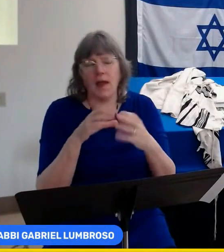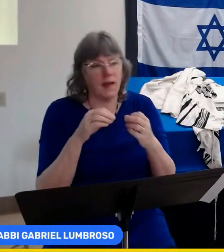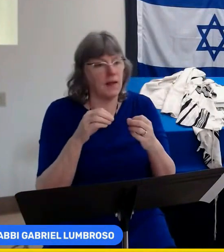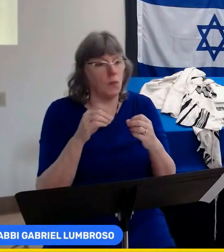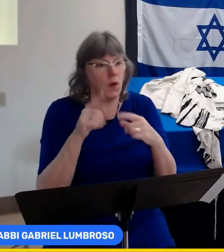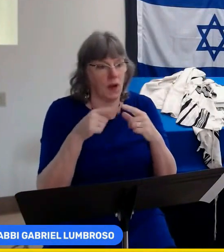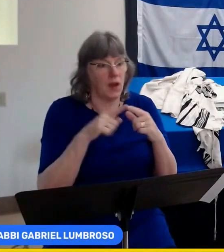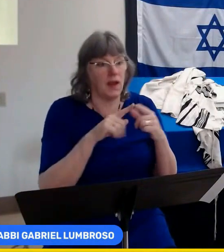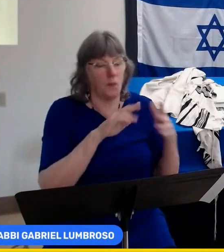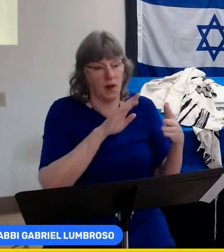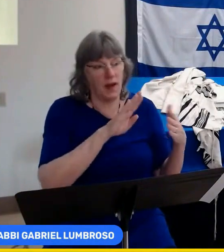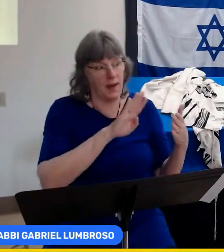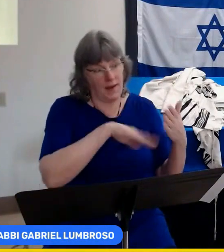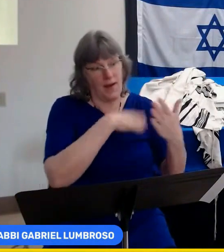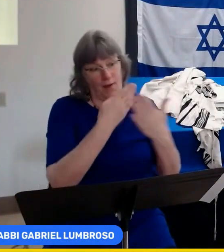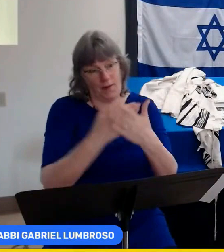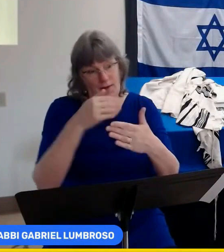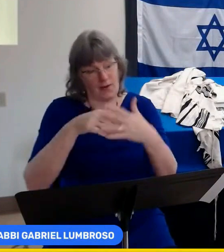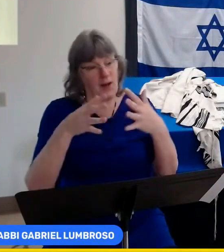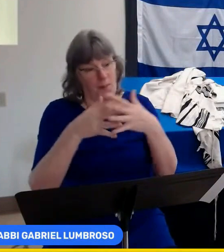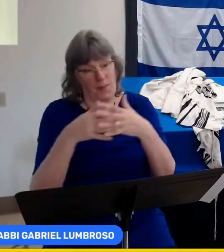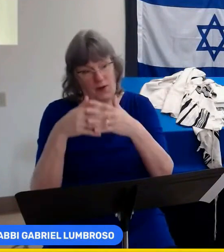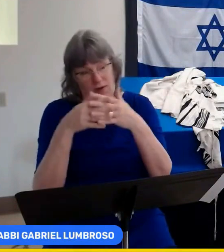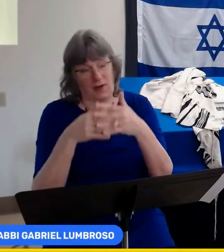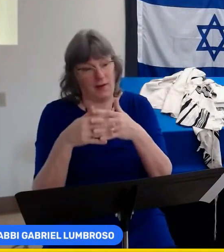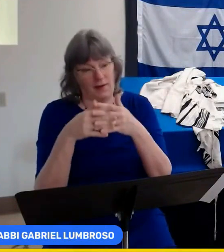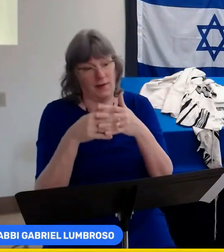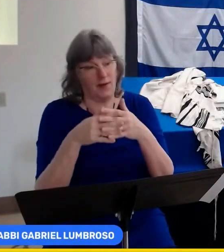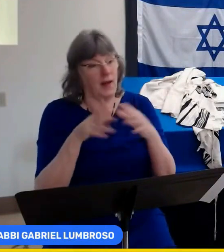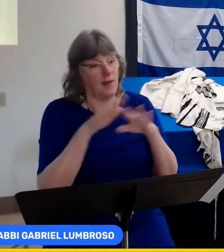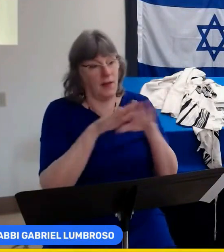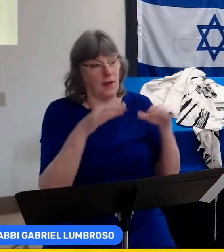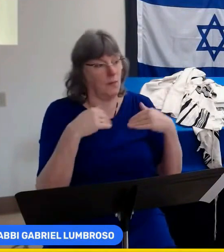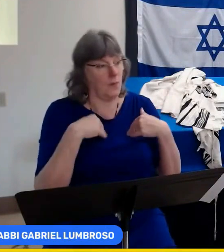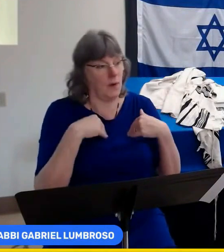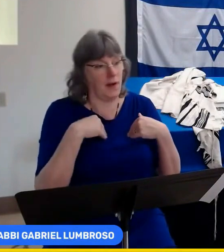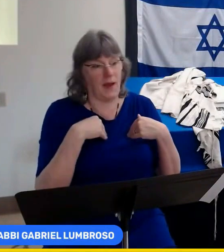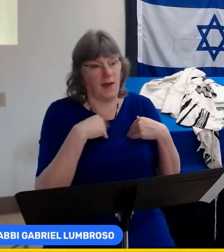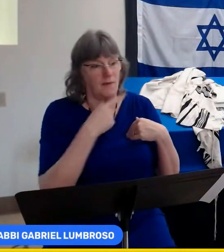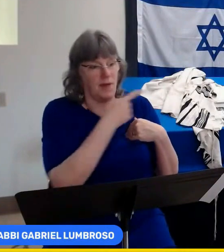So they sure didn't want to bring a criminal to America.